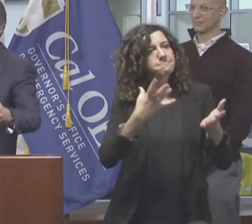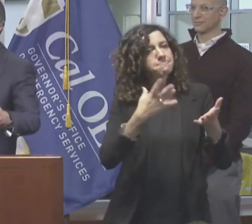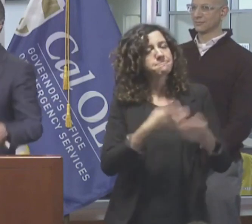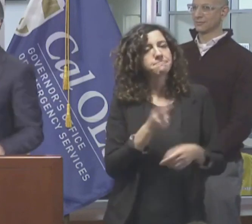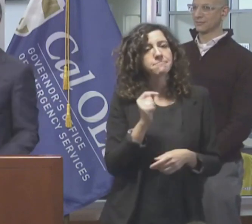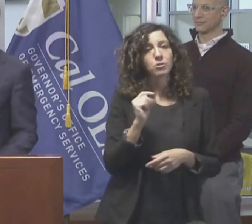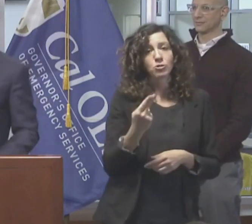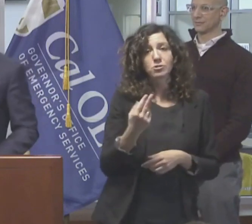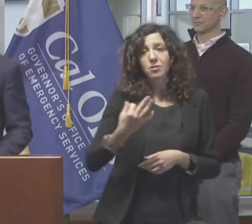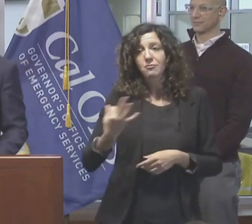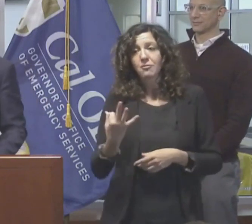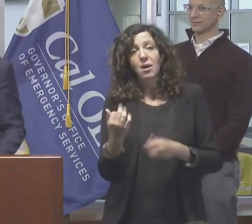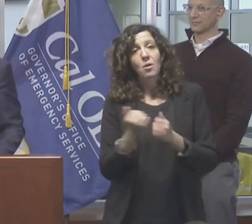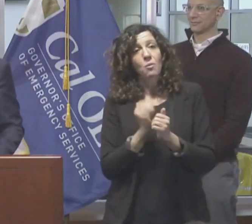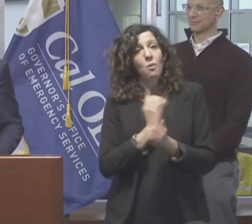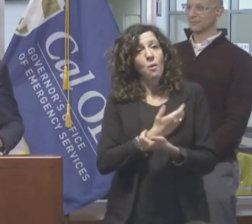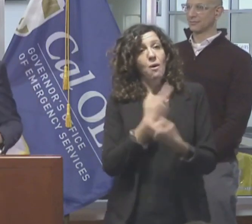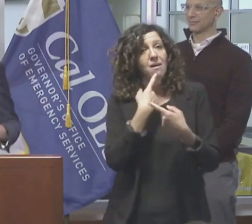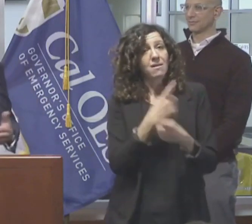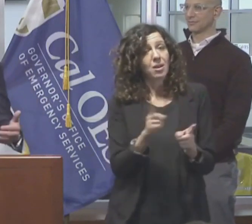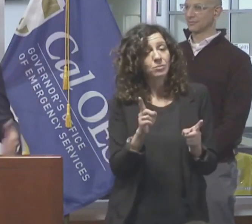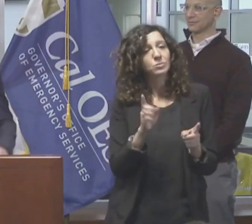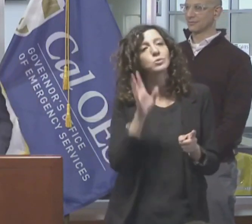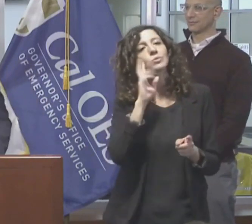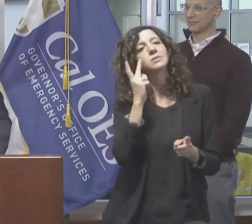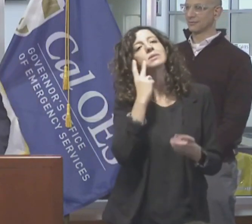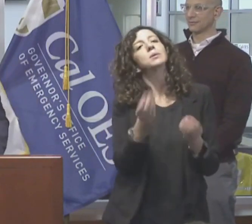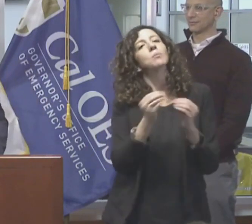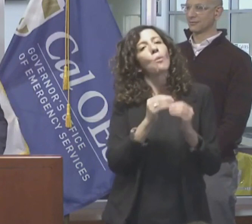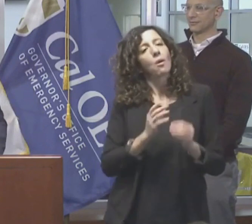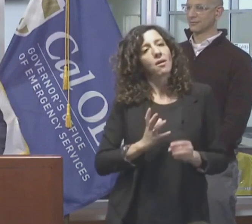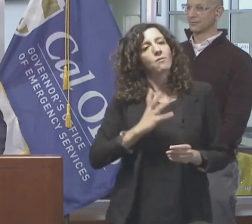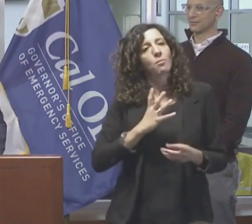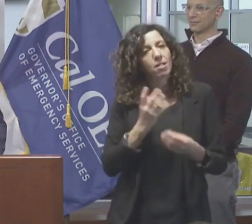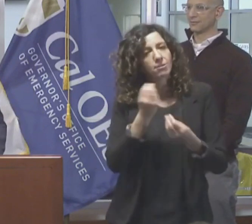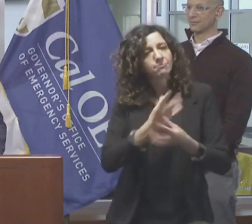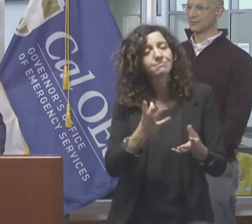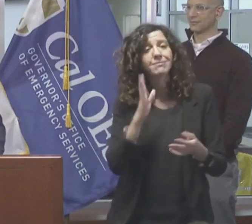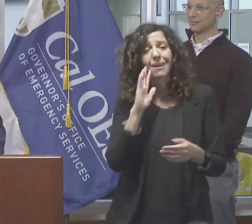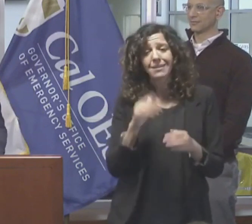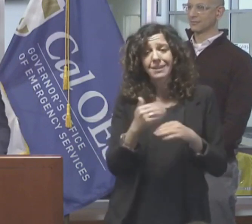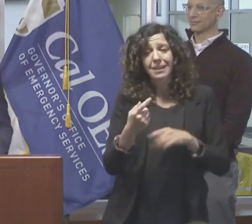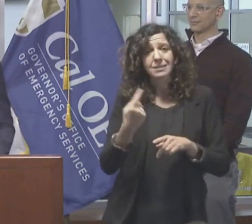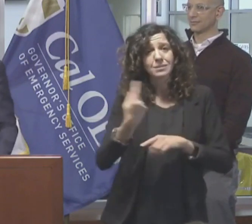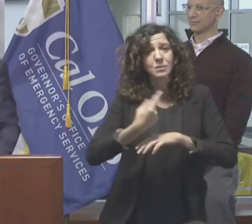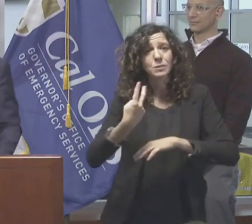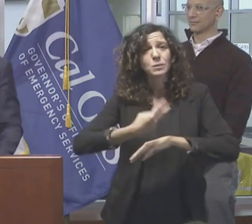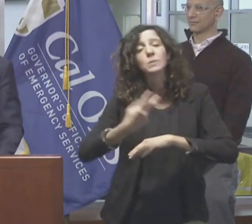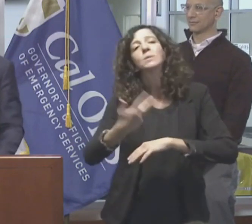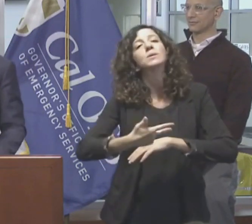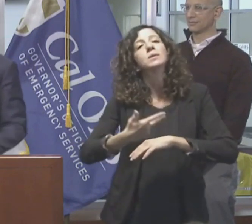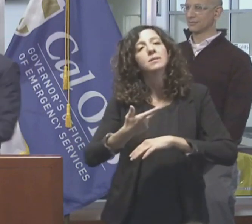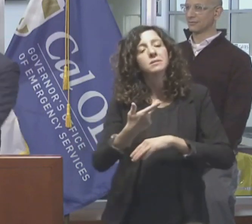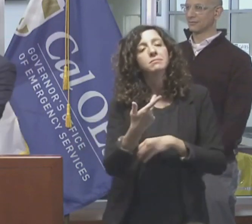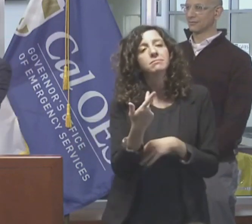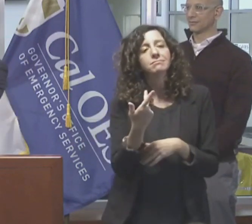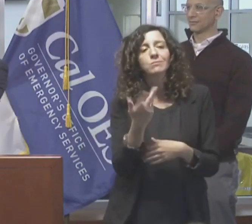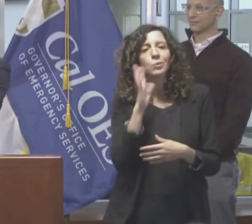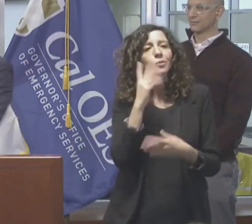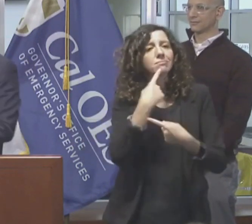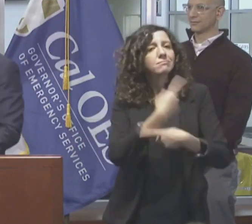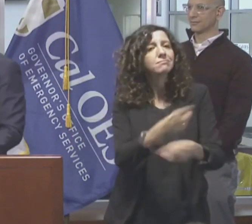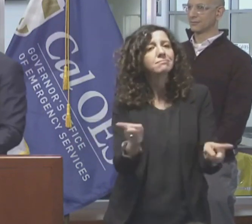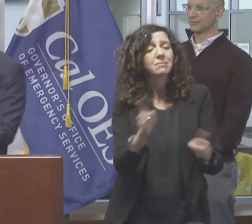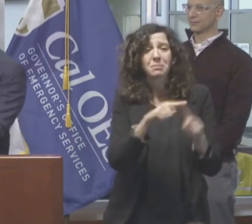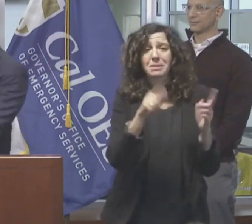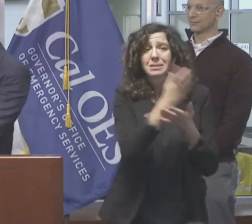Thursday and Friday with those announcements. And you'll hear many other announcements over the course of the next few days. But they want superintendents to say, don't shut